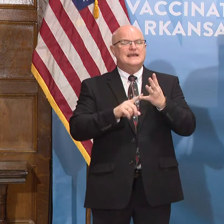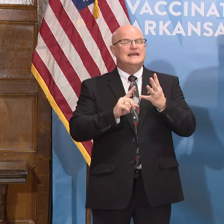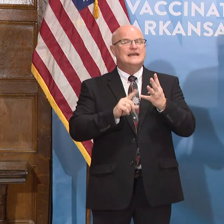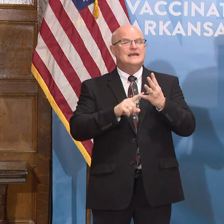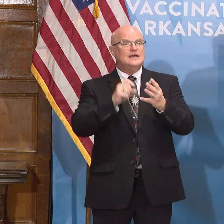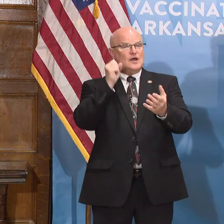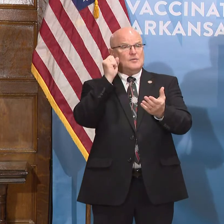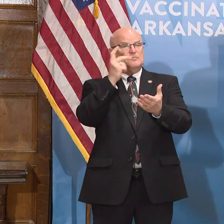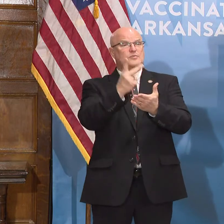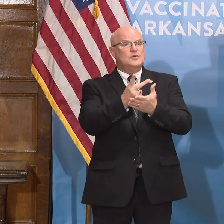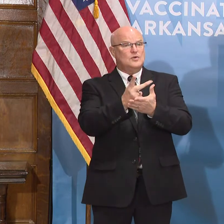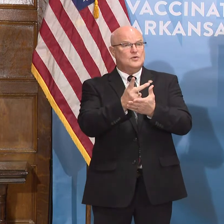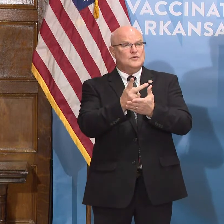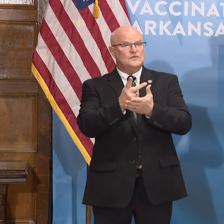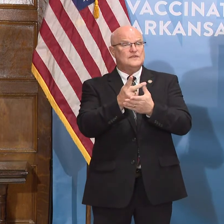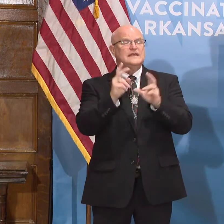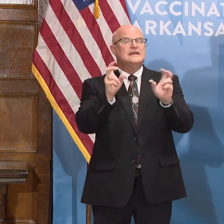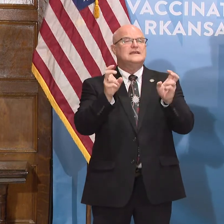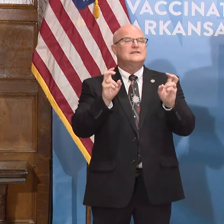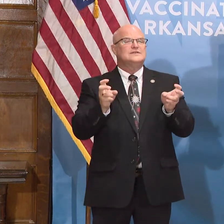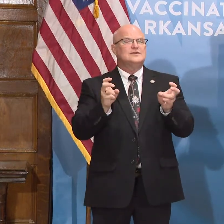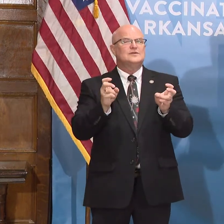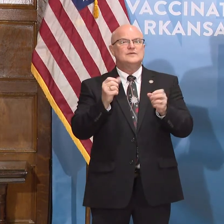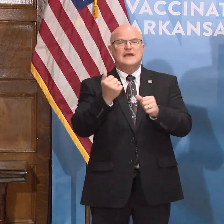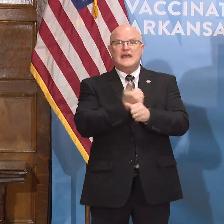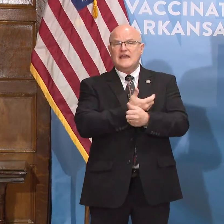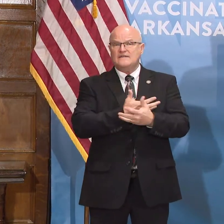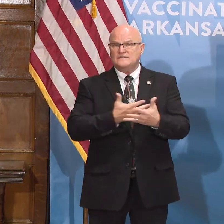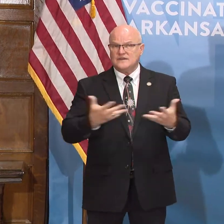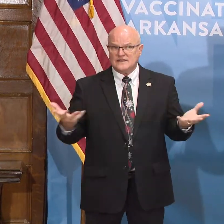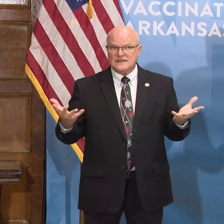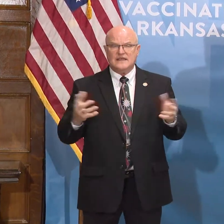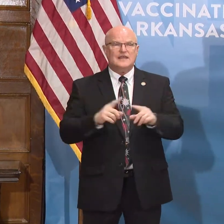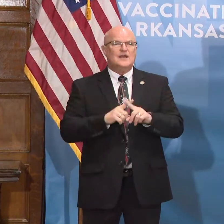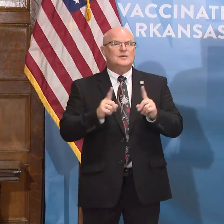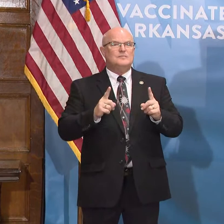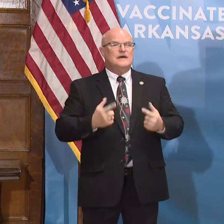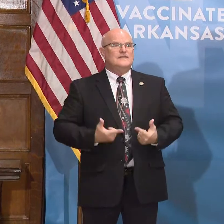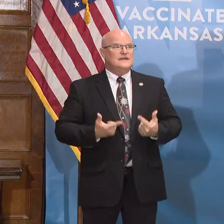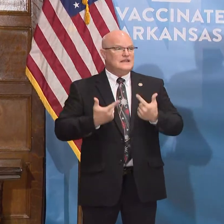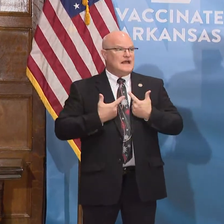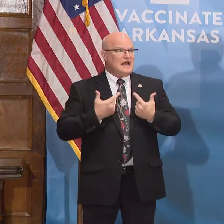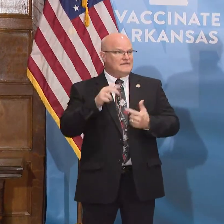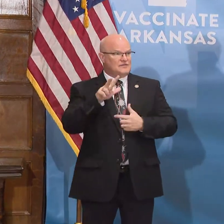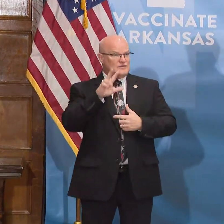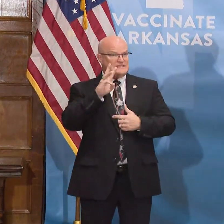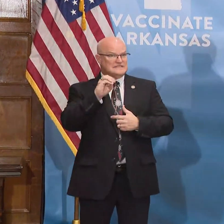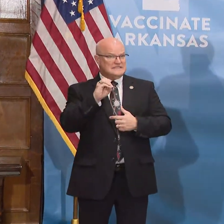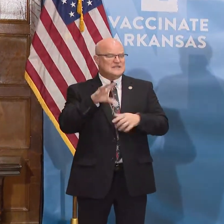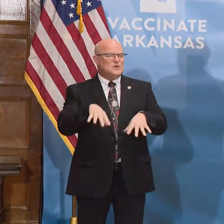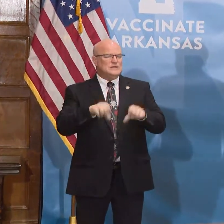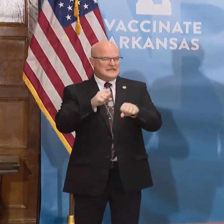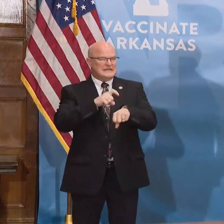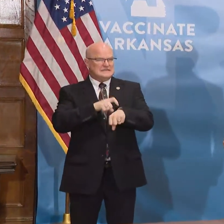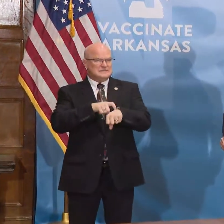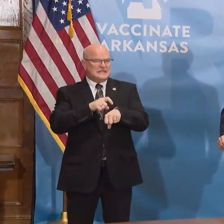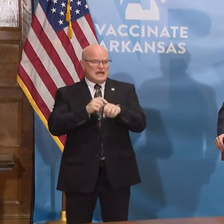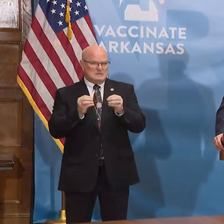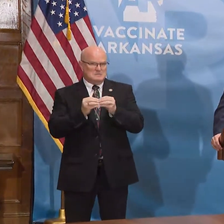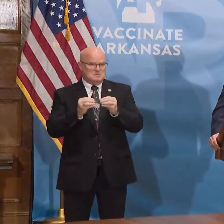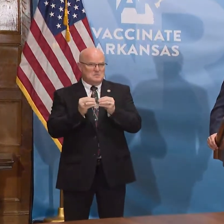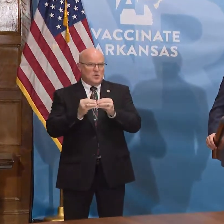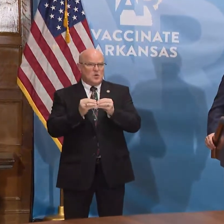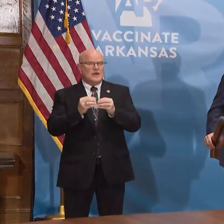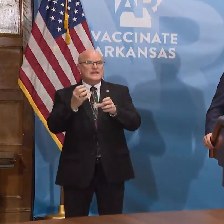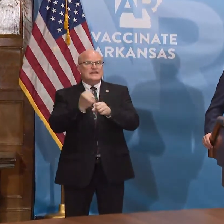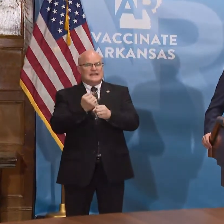been approved in terms of everything, but the Life 360 will take a little bit more time in order